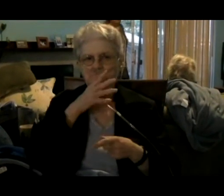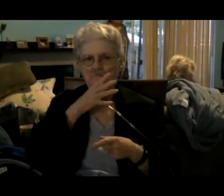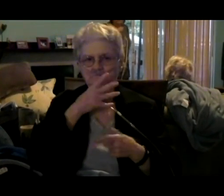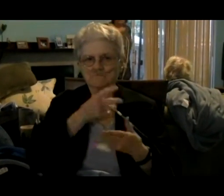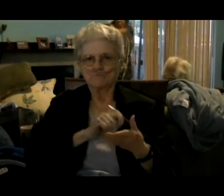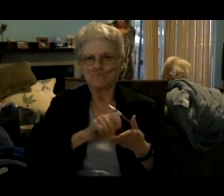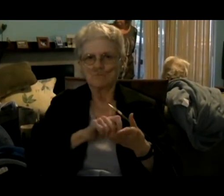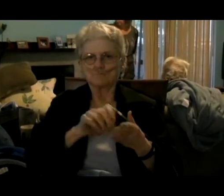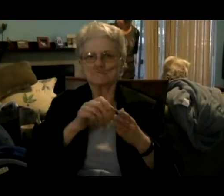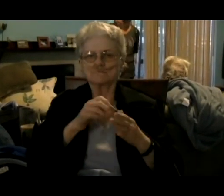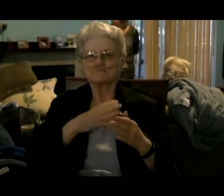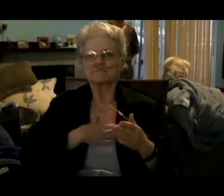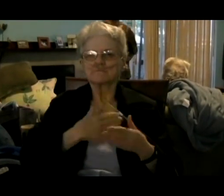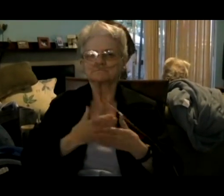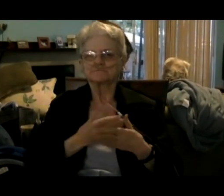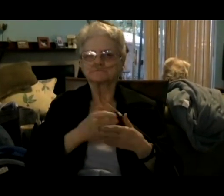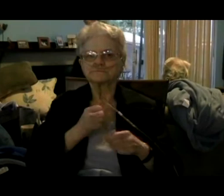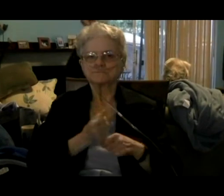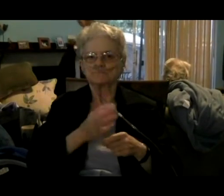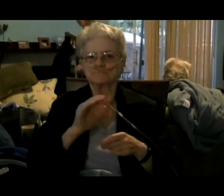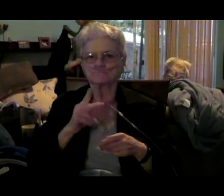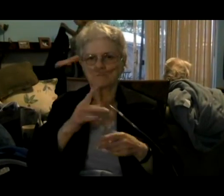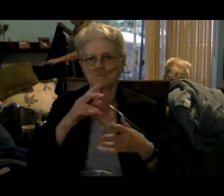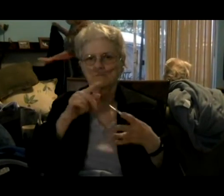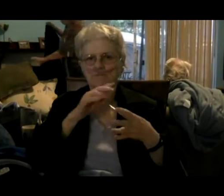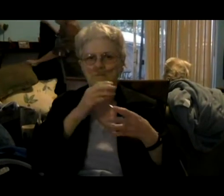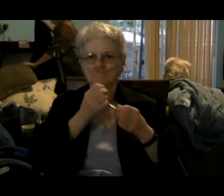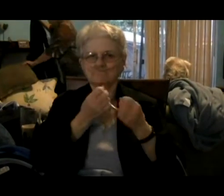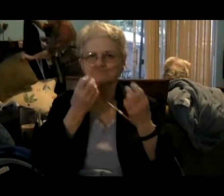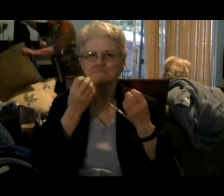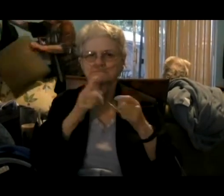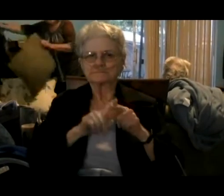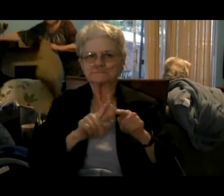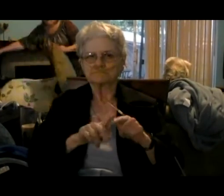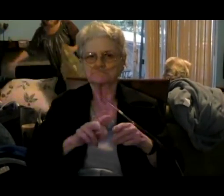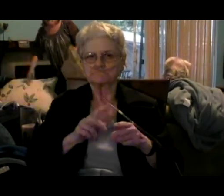when I was around. I don't remember how old I was, um, but